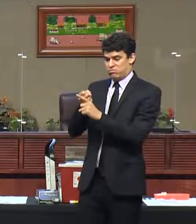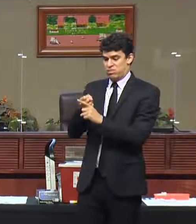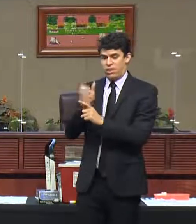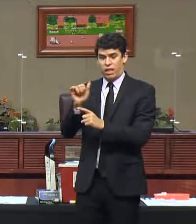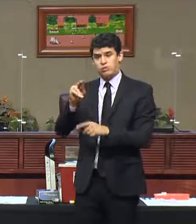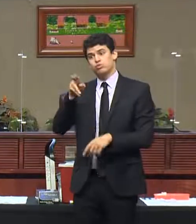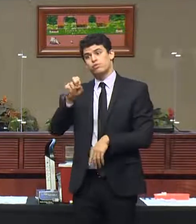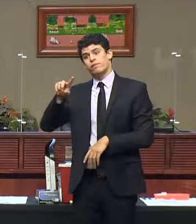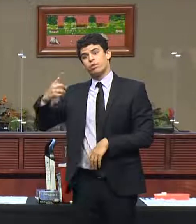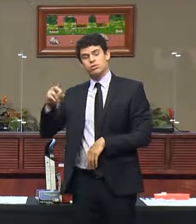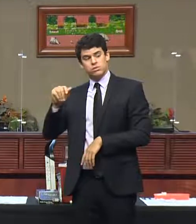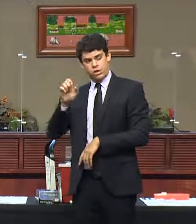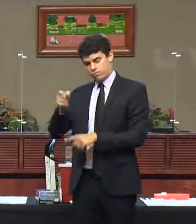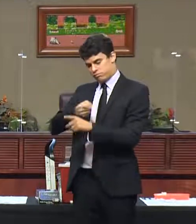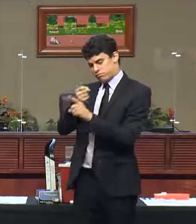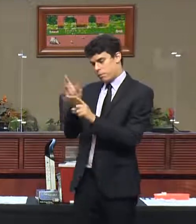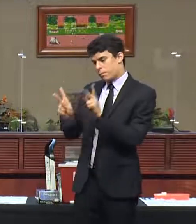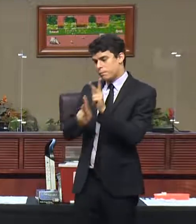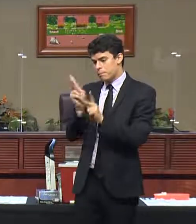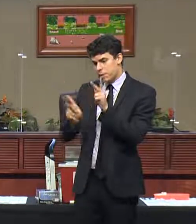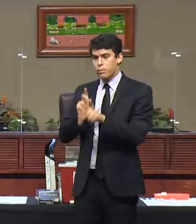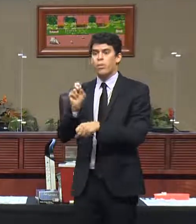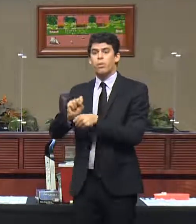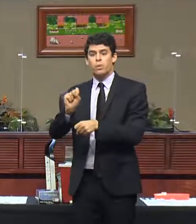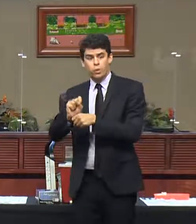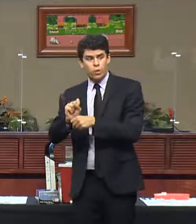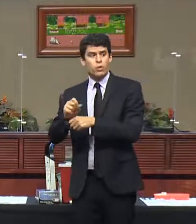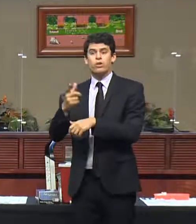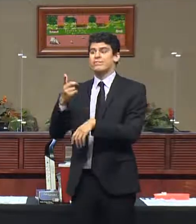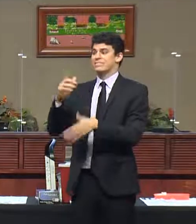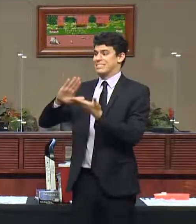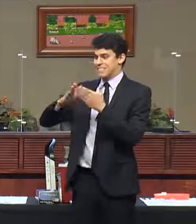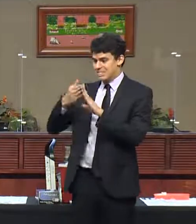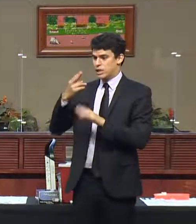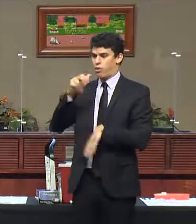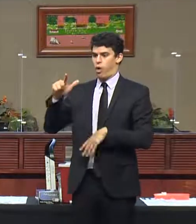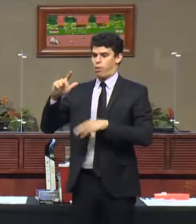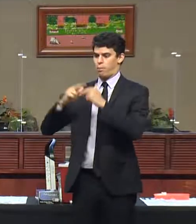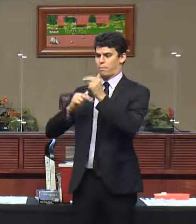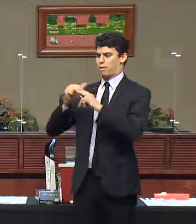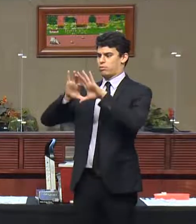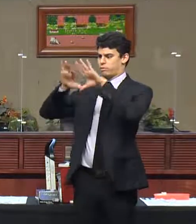our department directors relating to whether there will continue to be